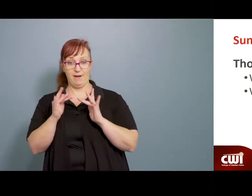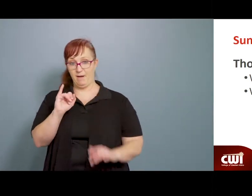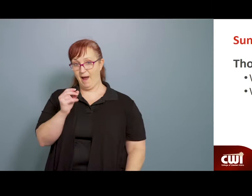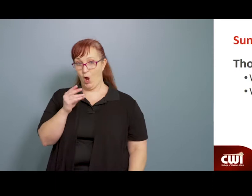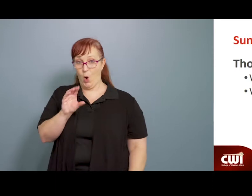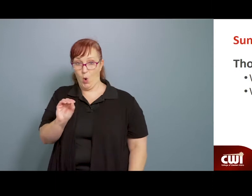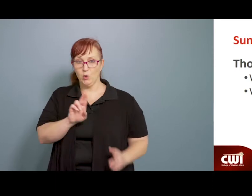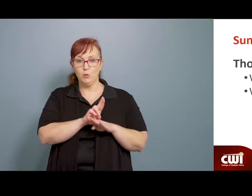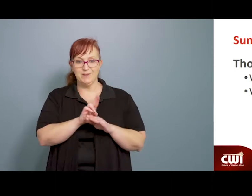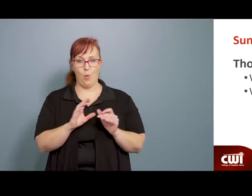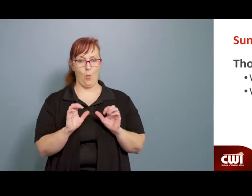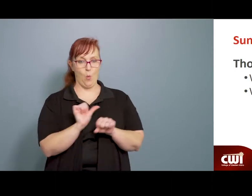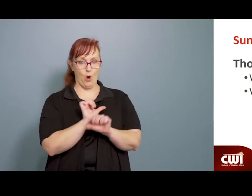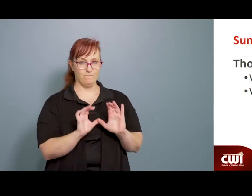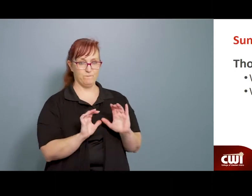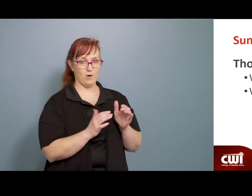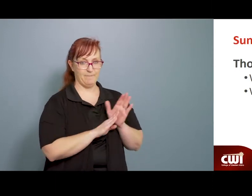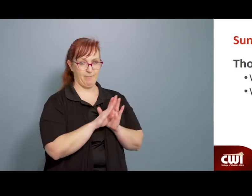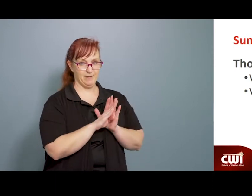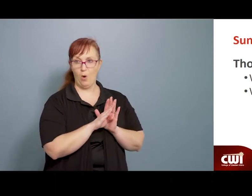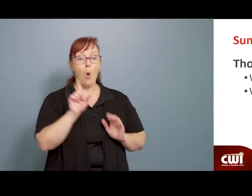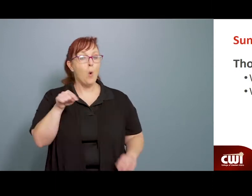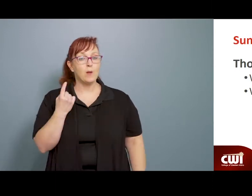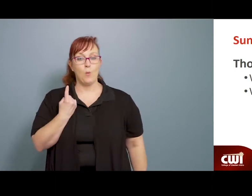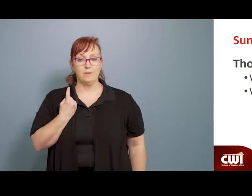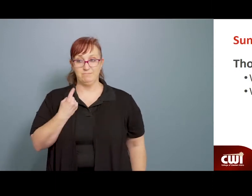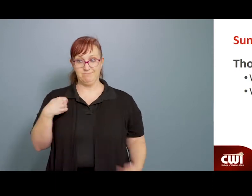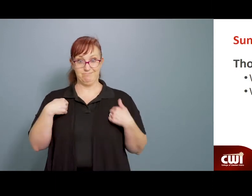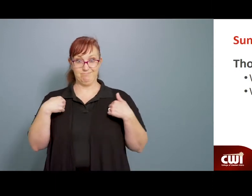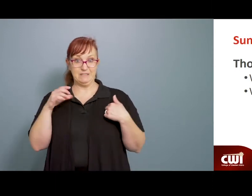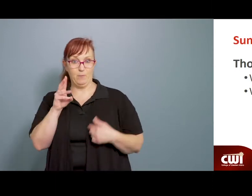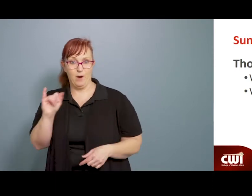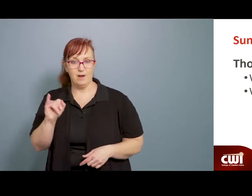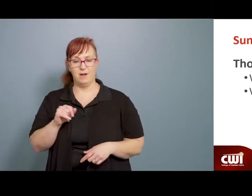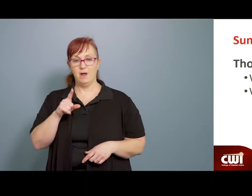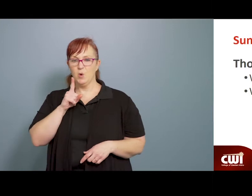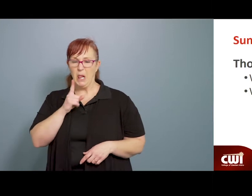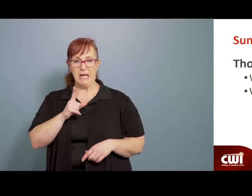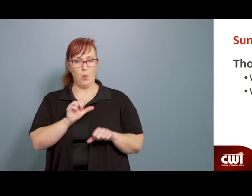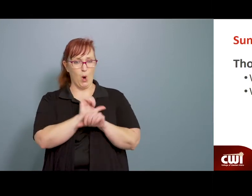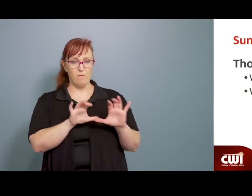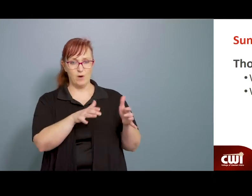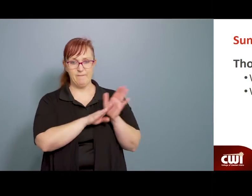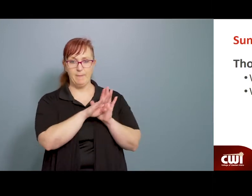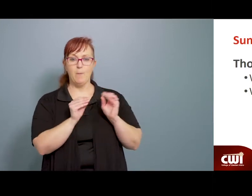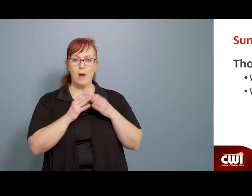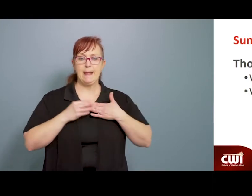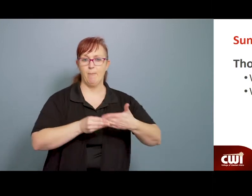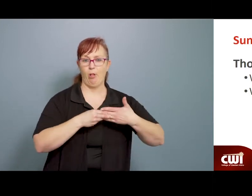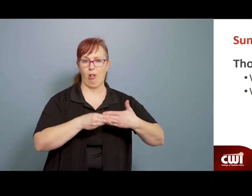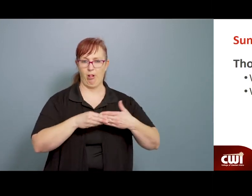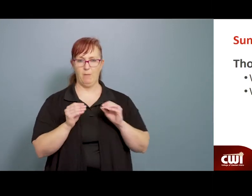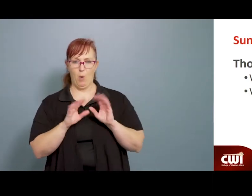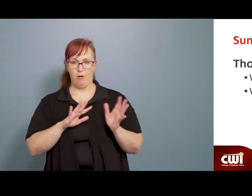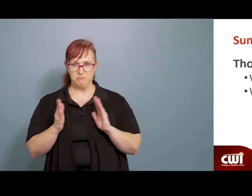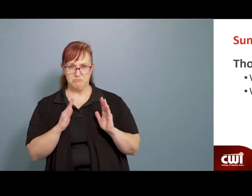with workforce development being in our forefront. They were more nimble and they had a little bit more bandwidth